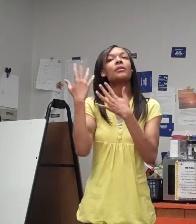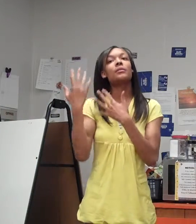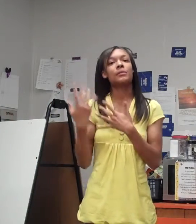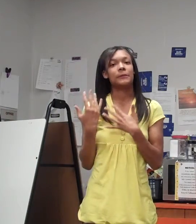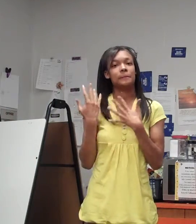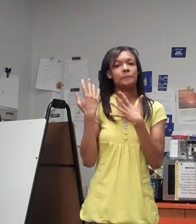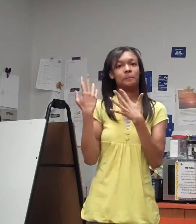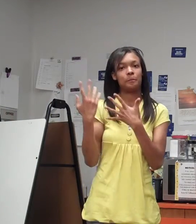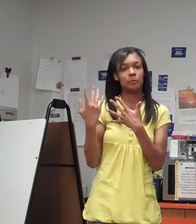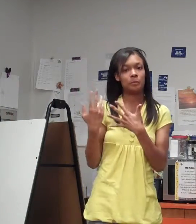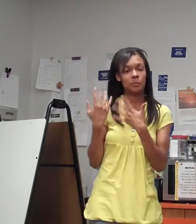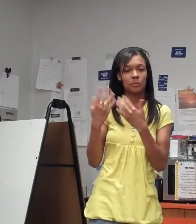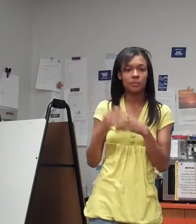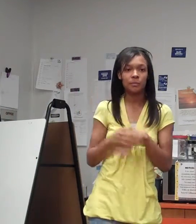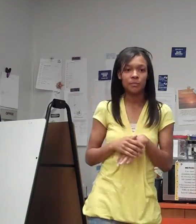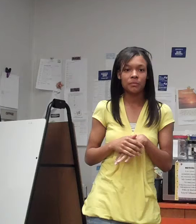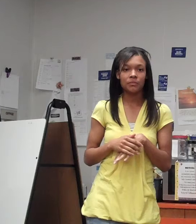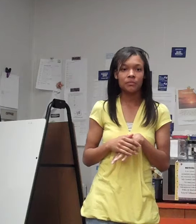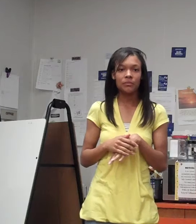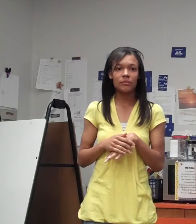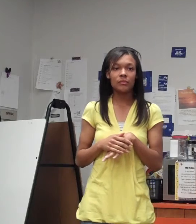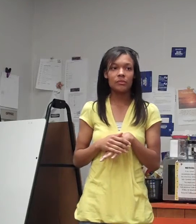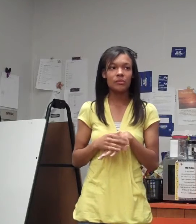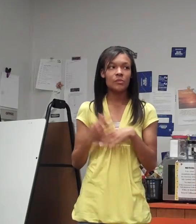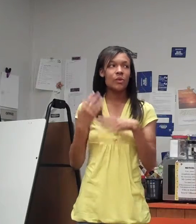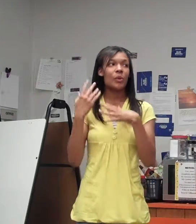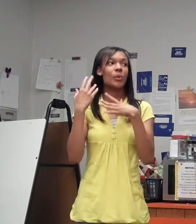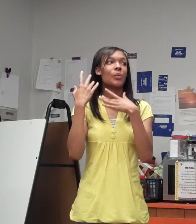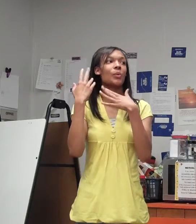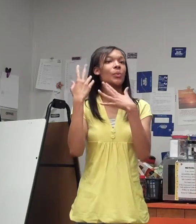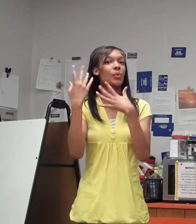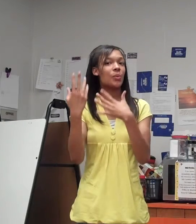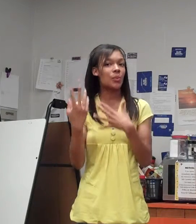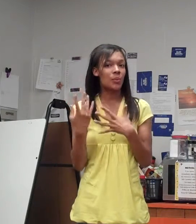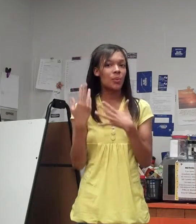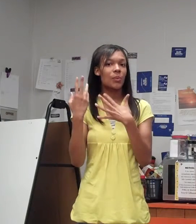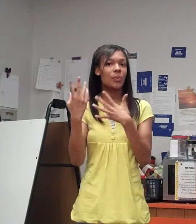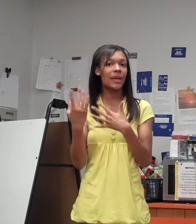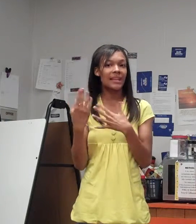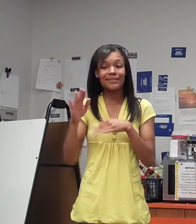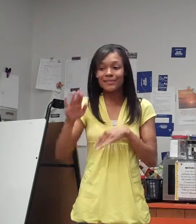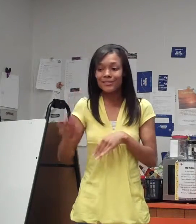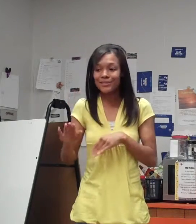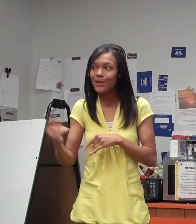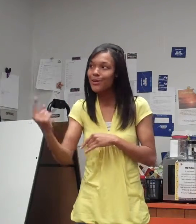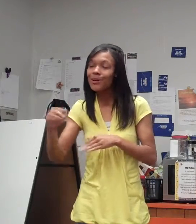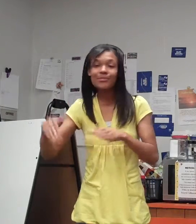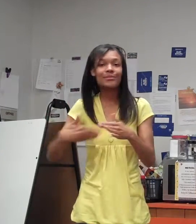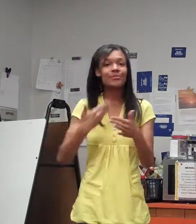there until the orphanage that your child is coming from arrives. And that is where you're going to meet